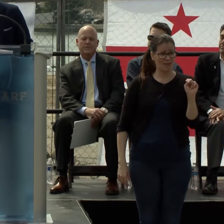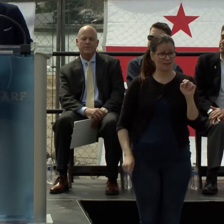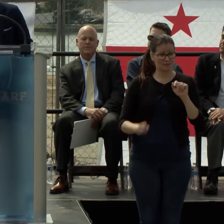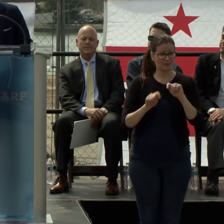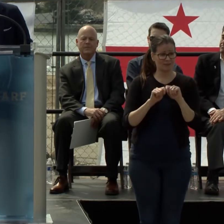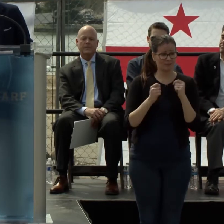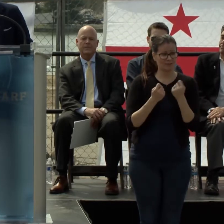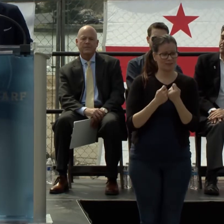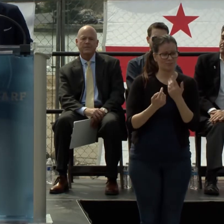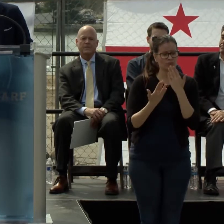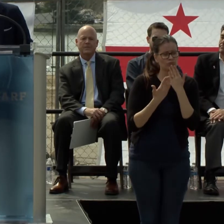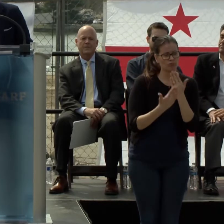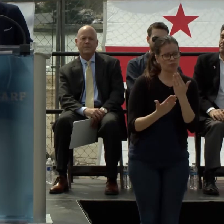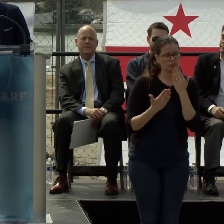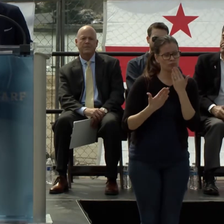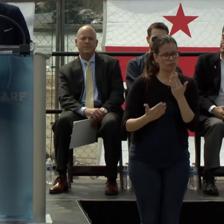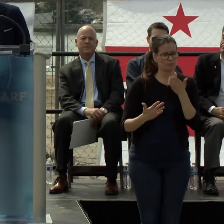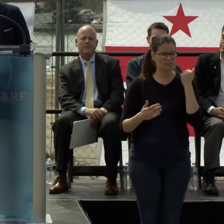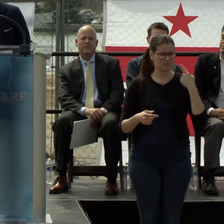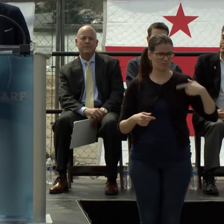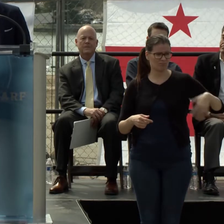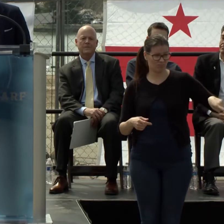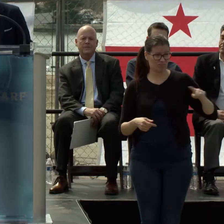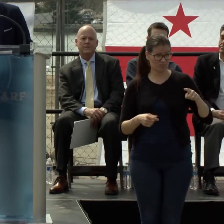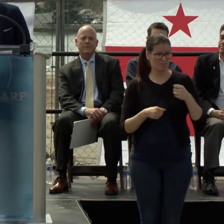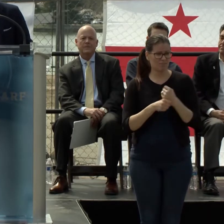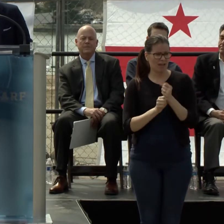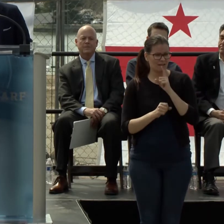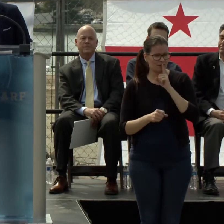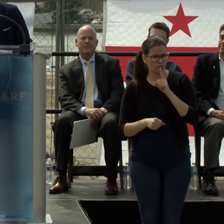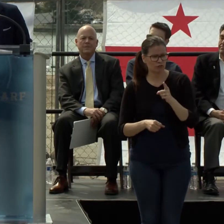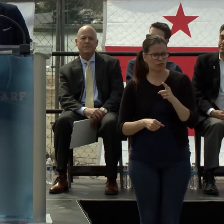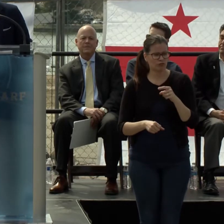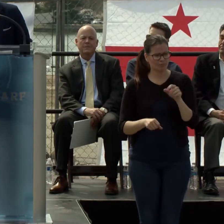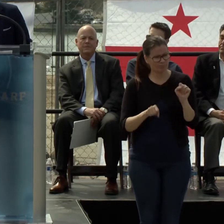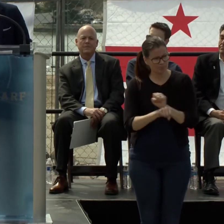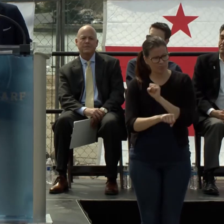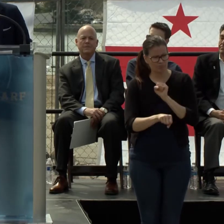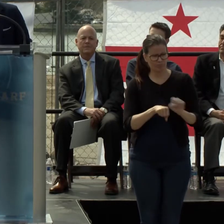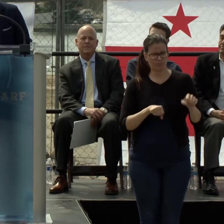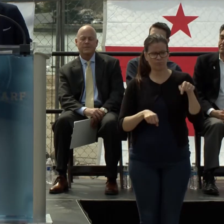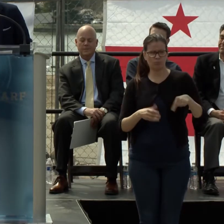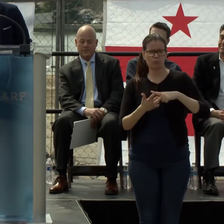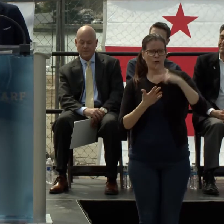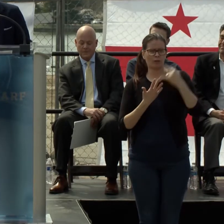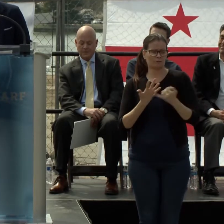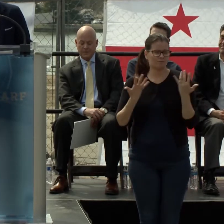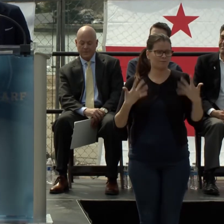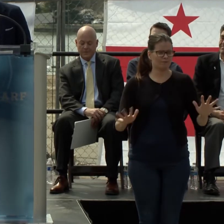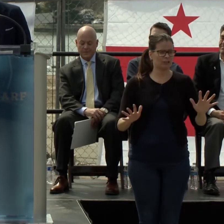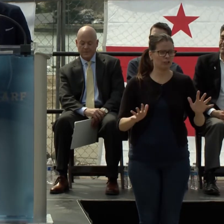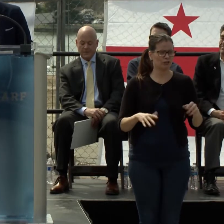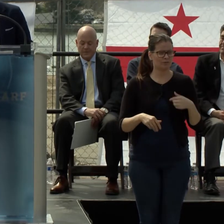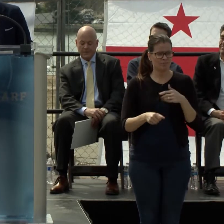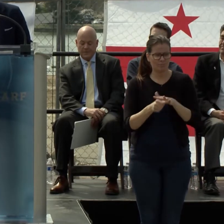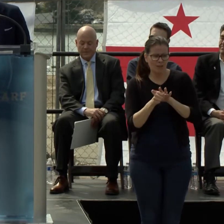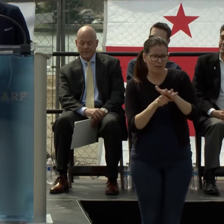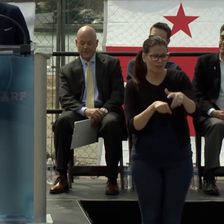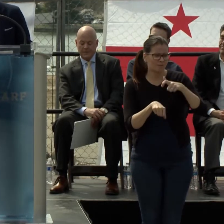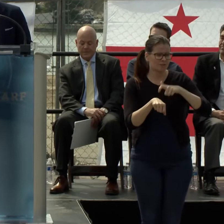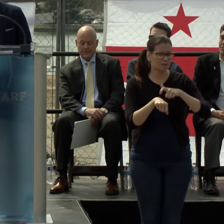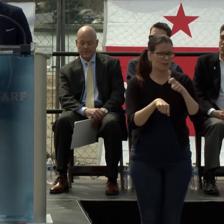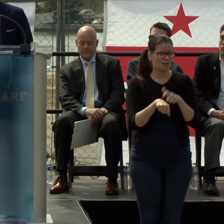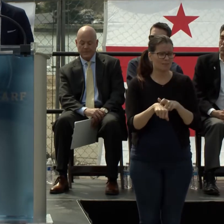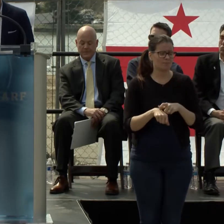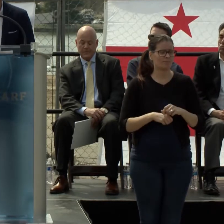up not only in a timely fashion, but in a way that continued to provide lots of benefits to the immediate community